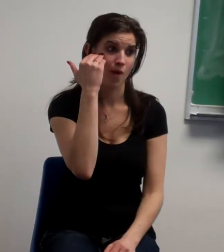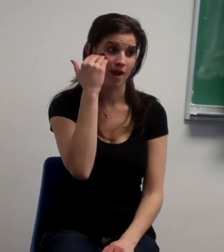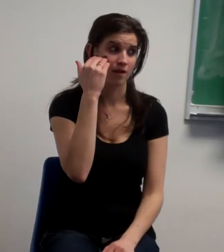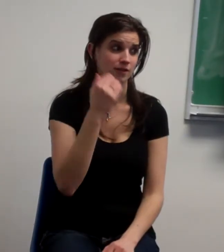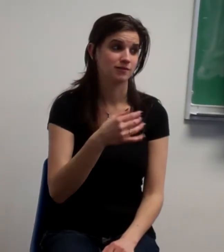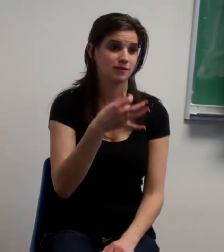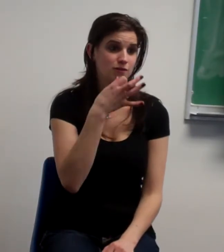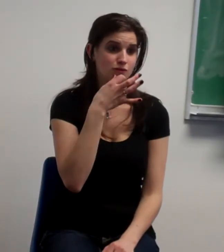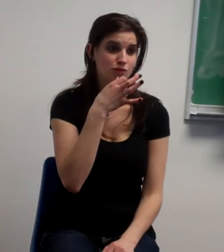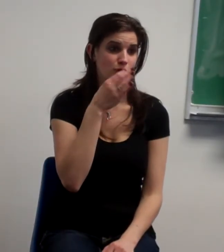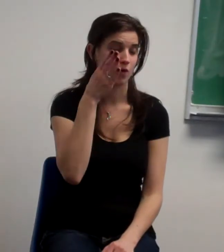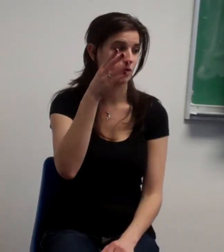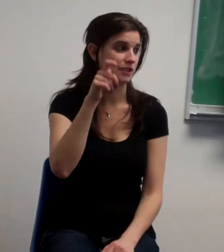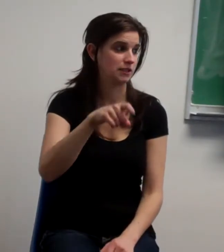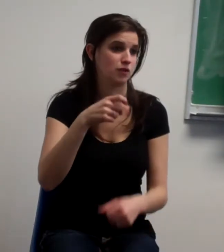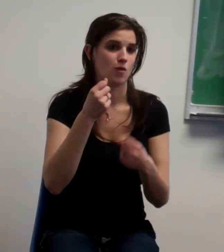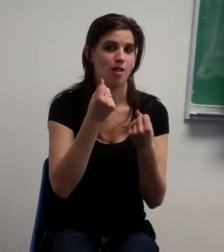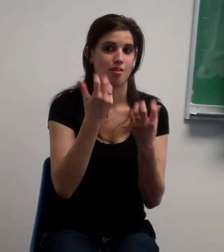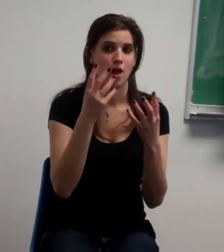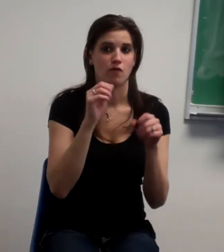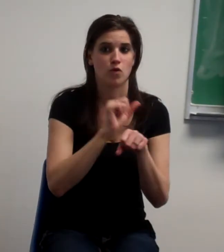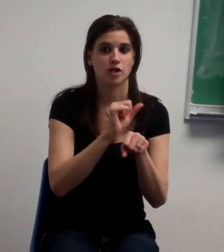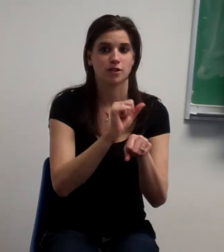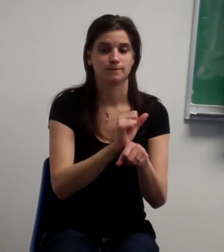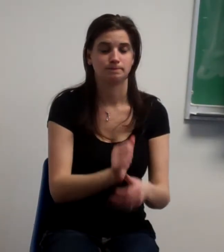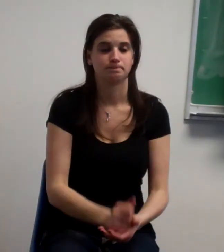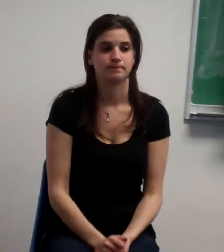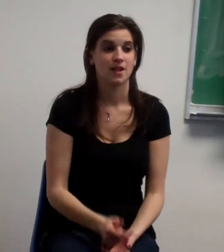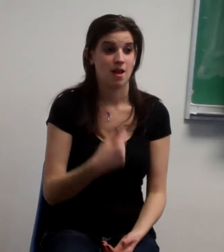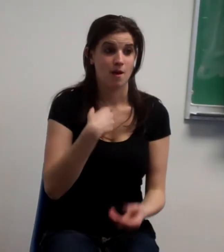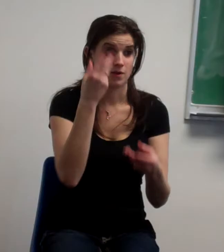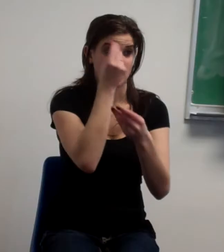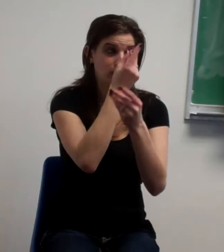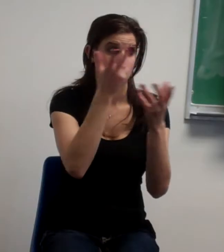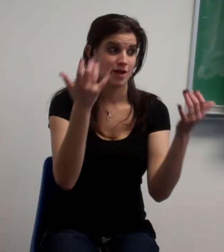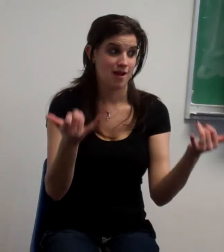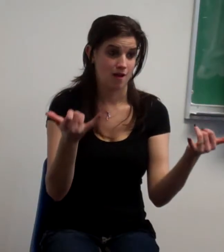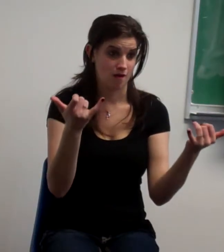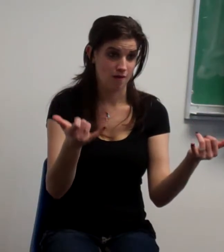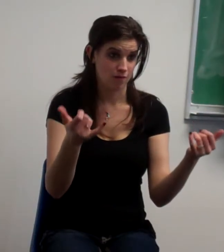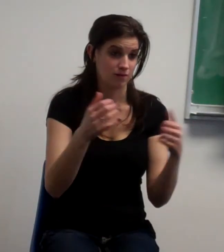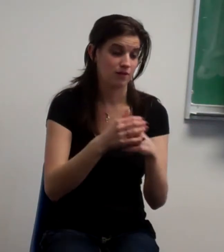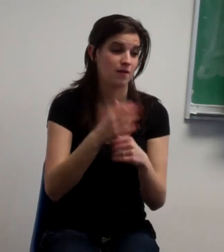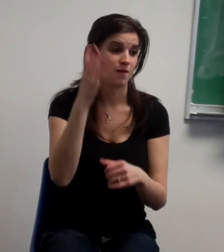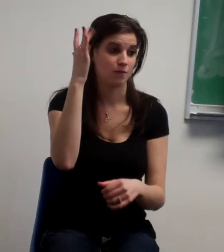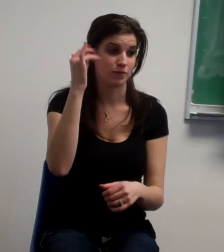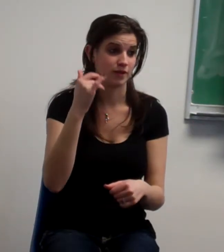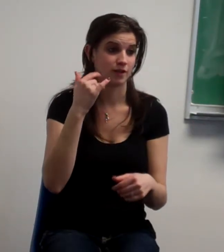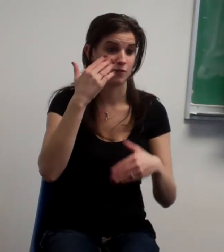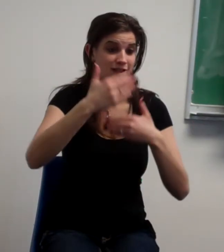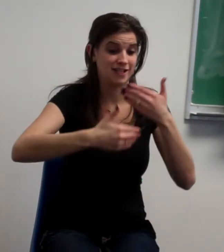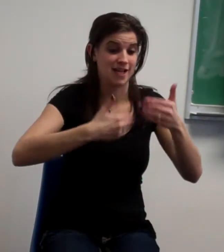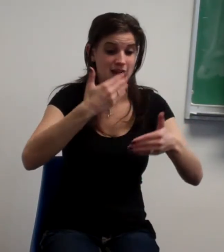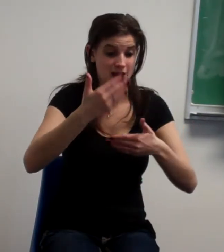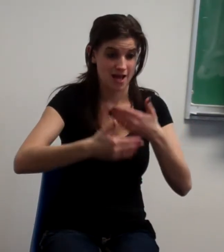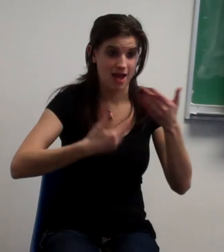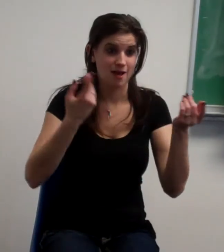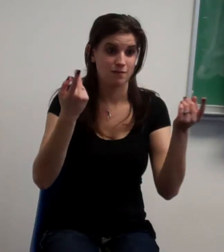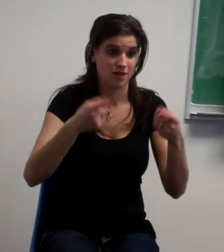Okay. And I'm telling you now because when it occurs, when it unfolds, if you're not prepared,